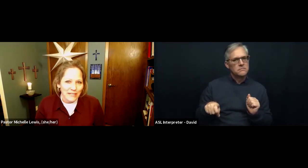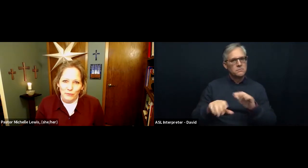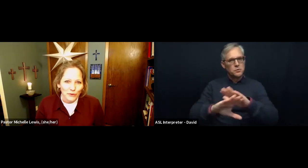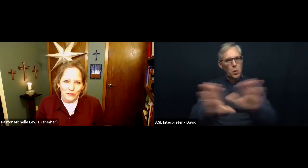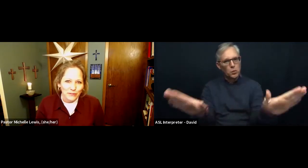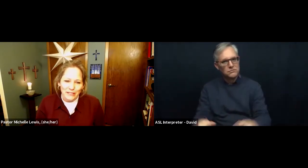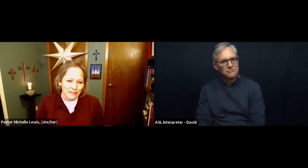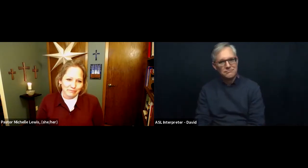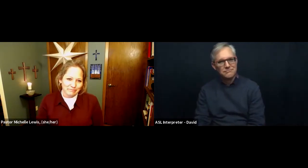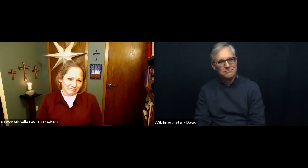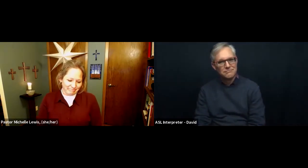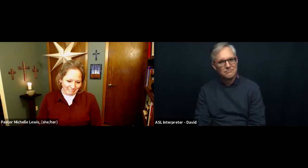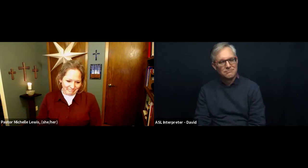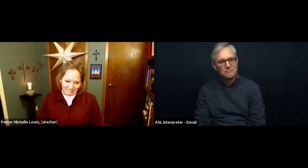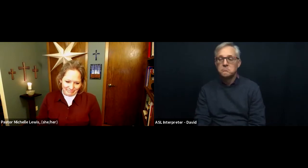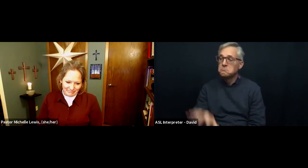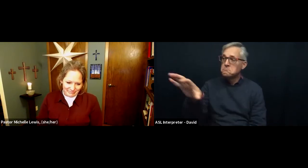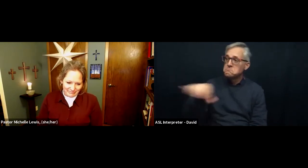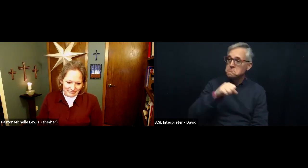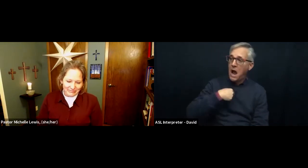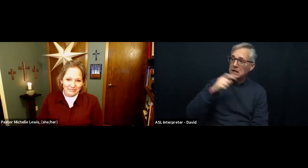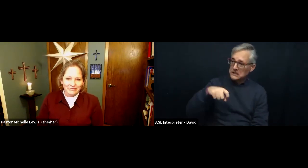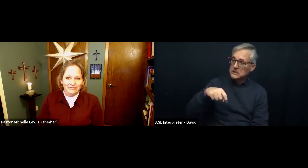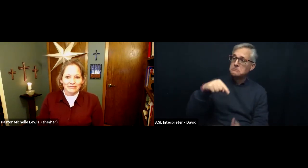Don't take more than you need.